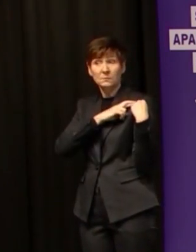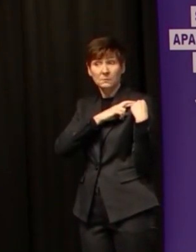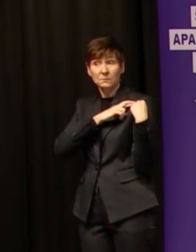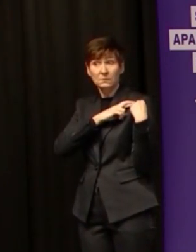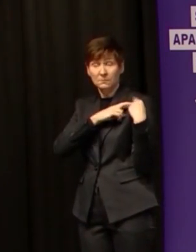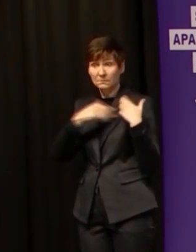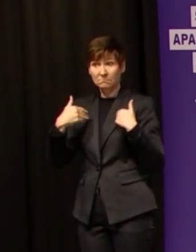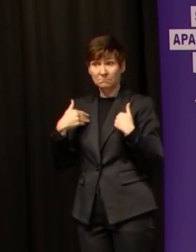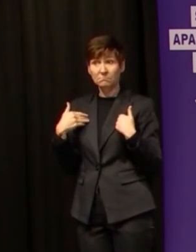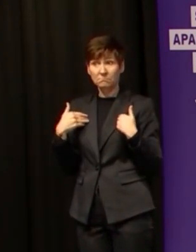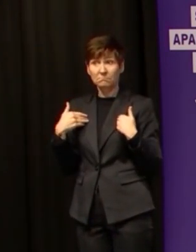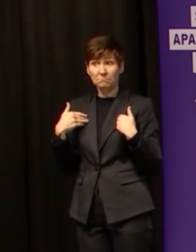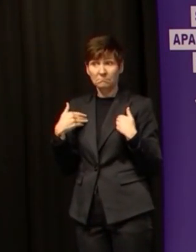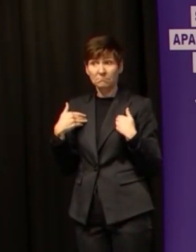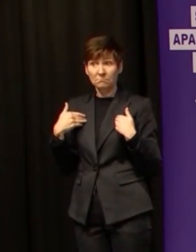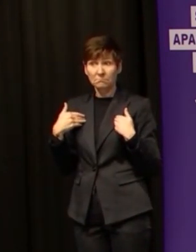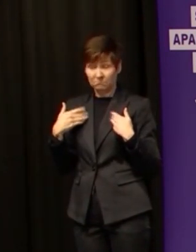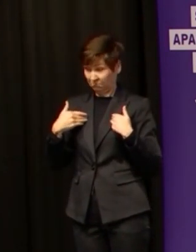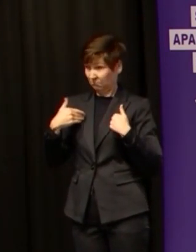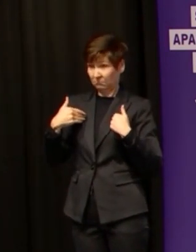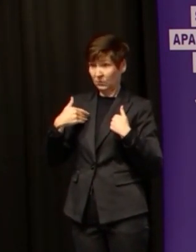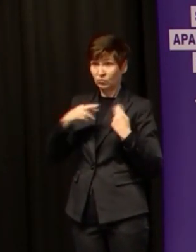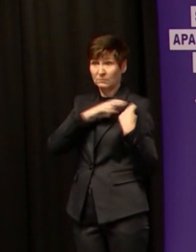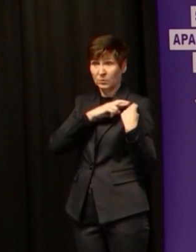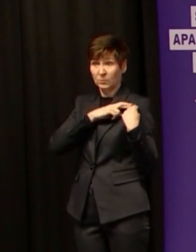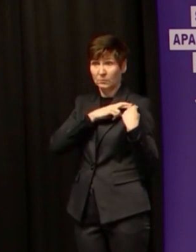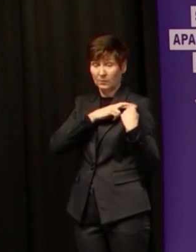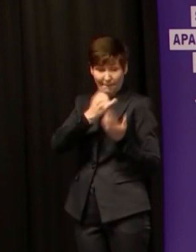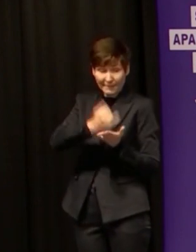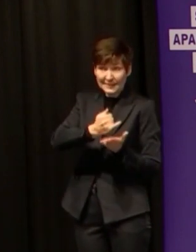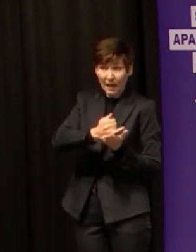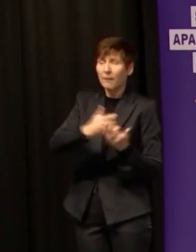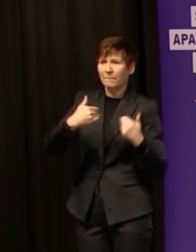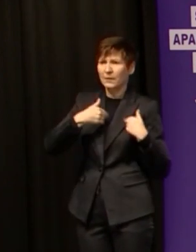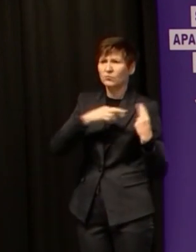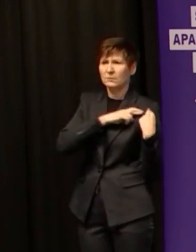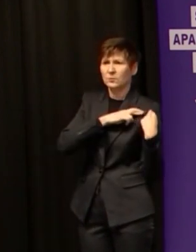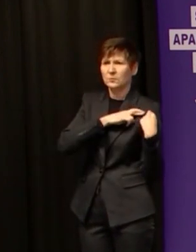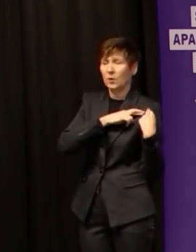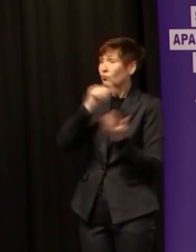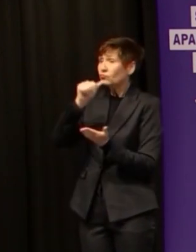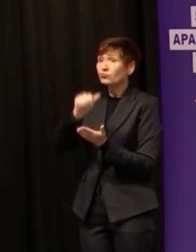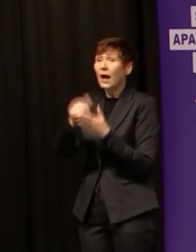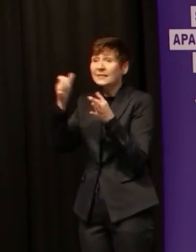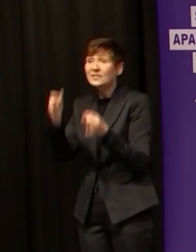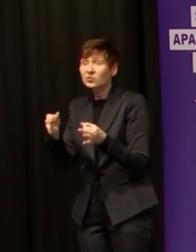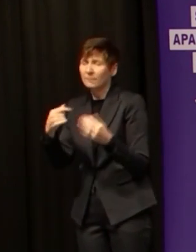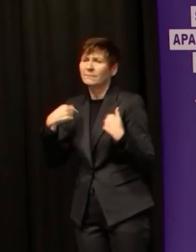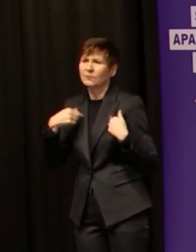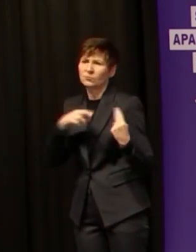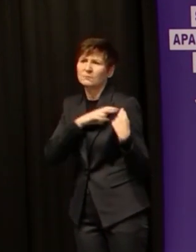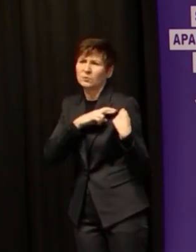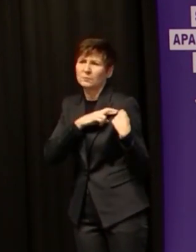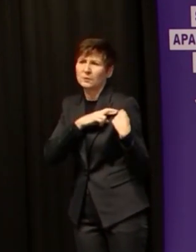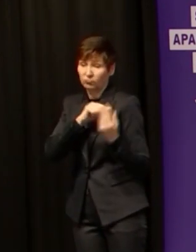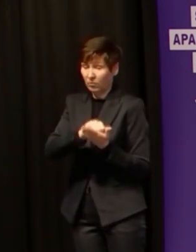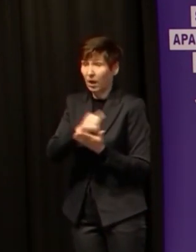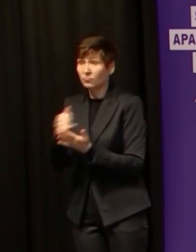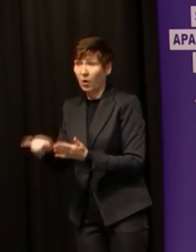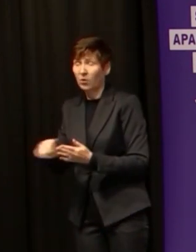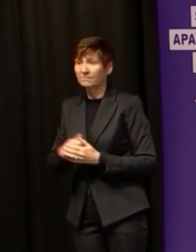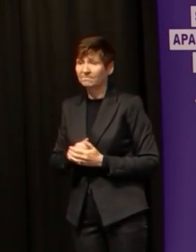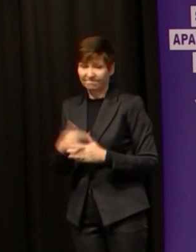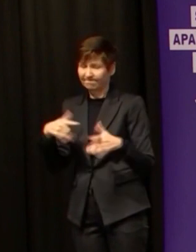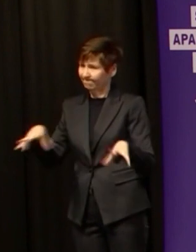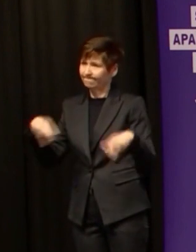It stops with me. I'm accountable. I understand that. I have every day that I've had the honour of having this job. I've never moved away from that,